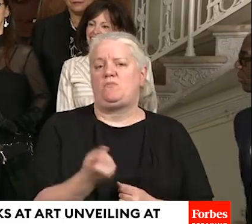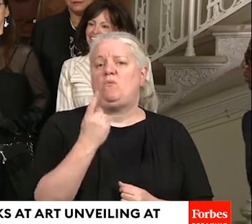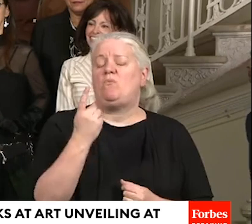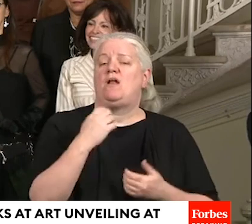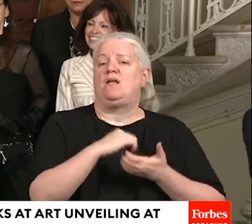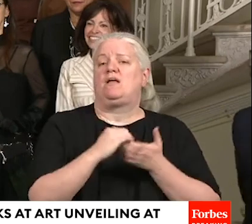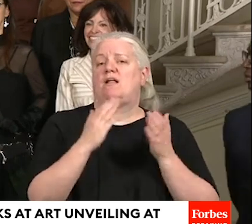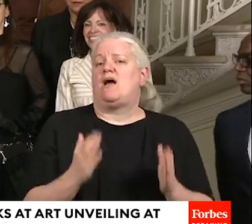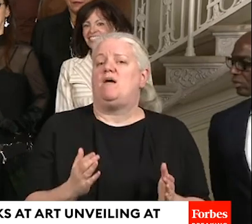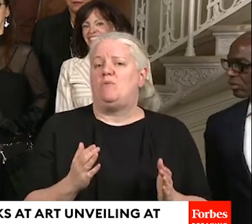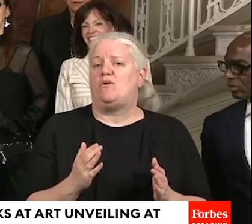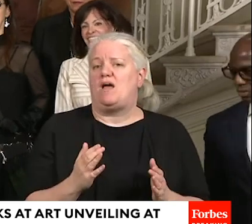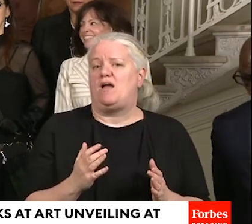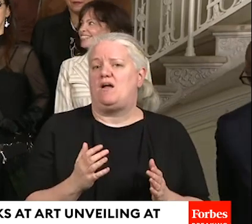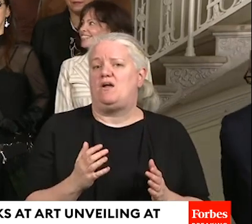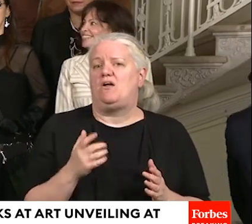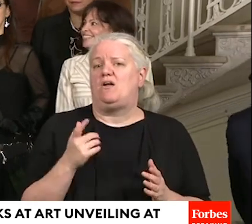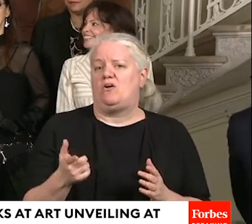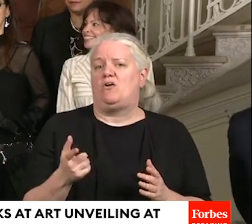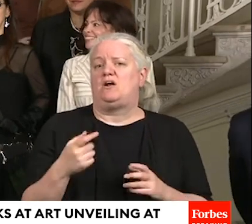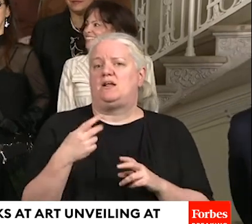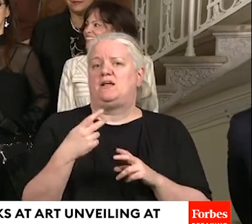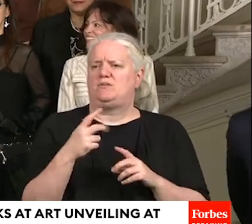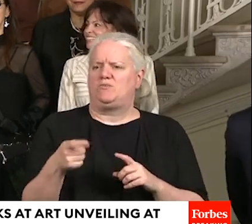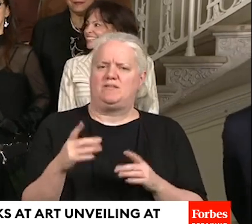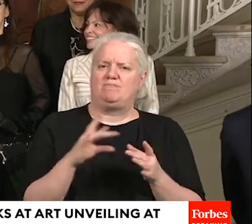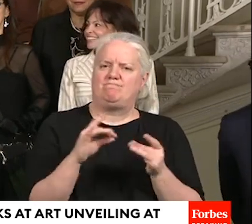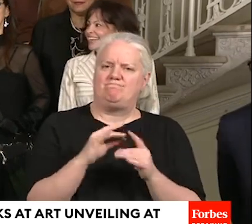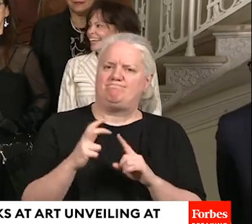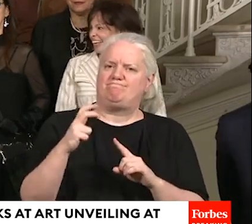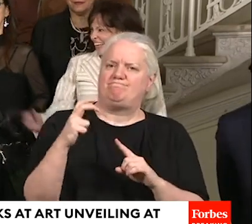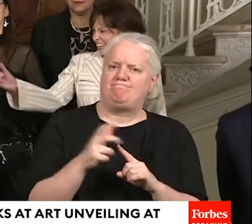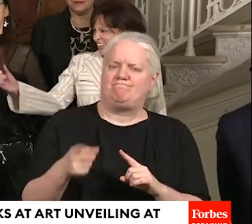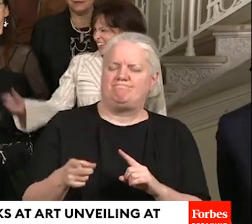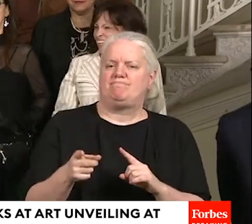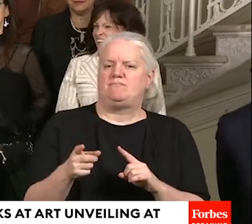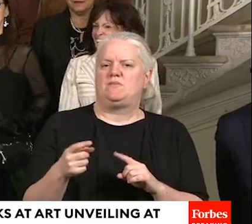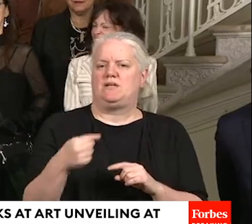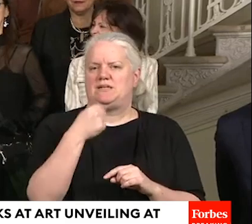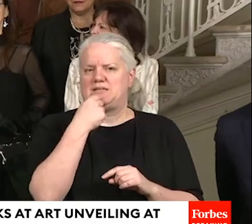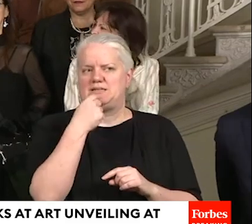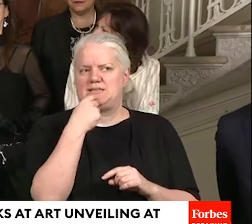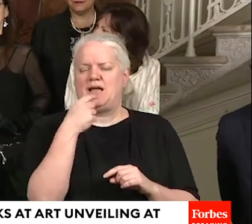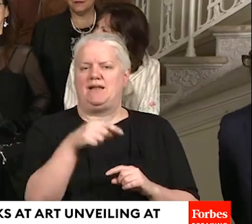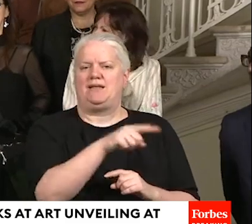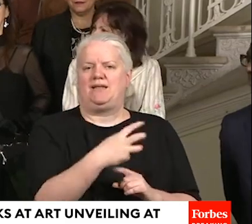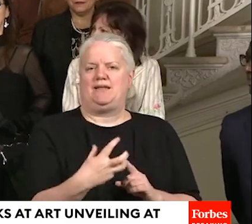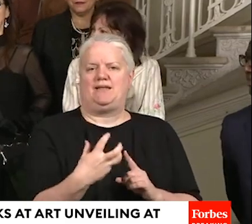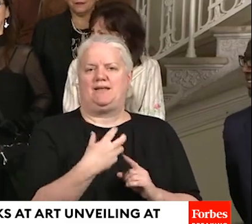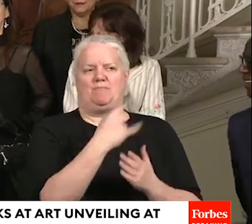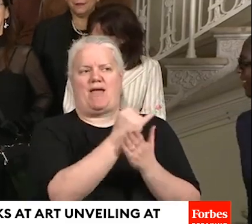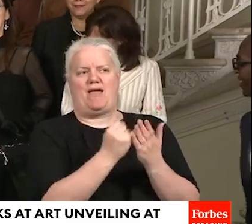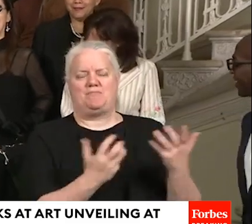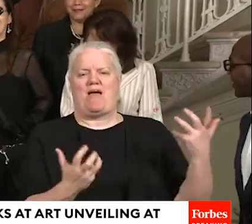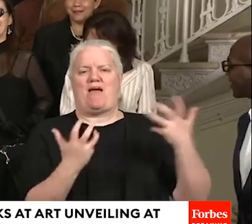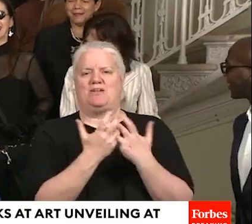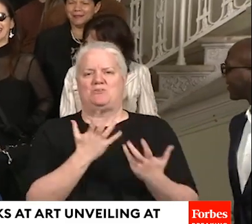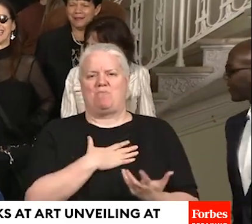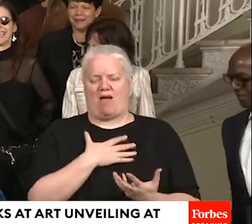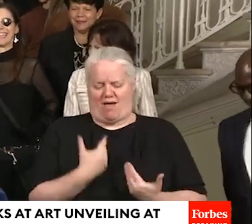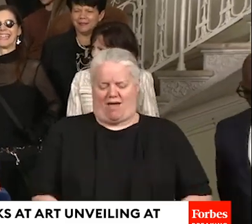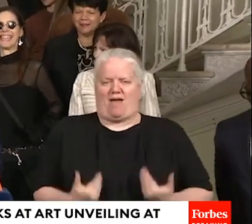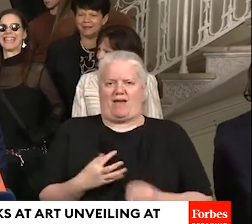it best. Roy captured my essence, and now he wants my soul. And that is